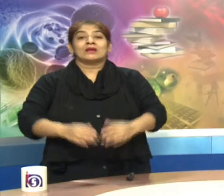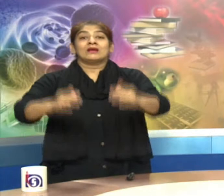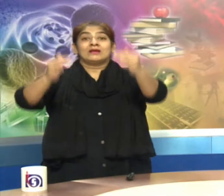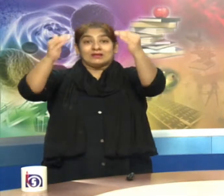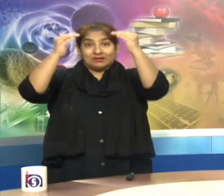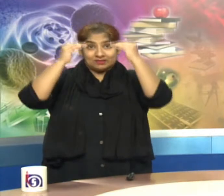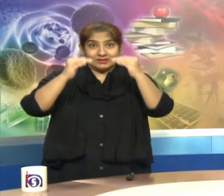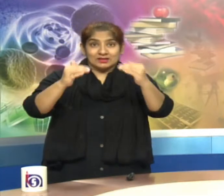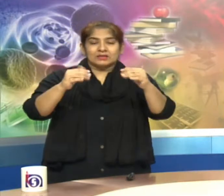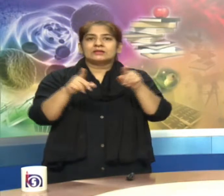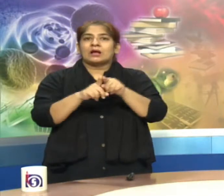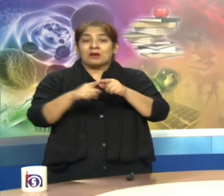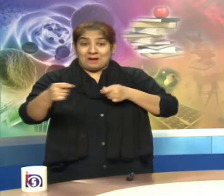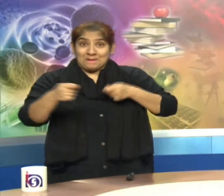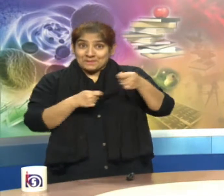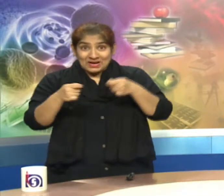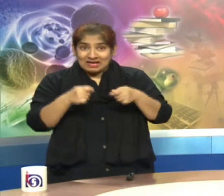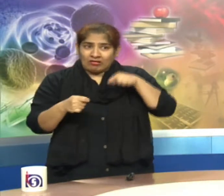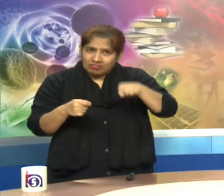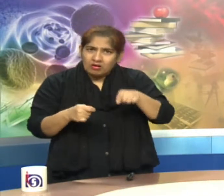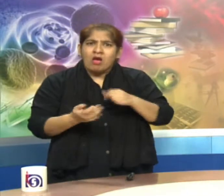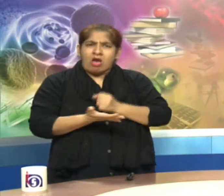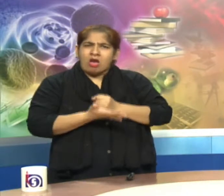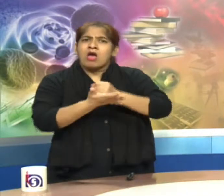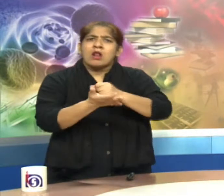advertising gives information about the product.